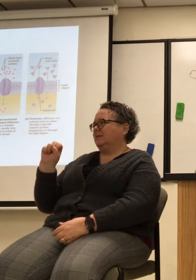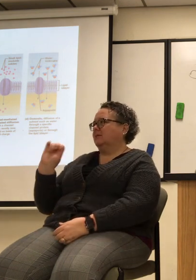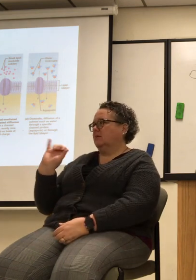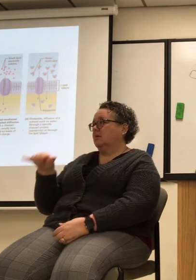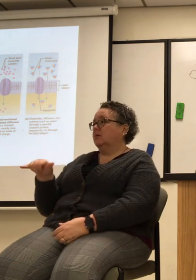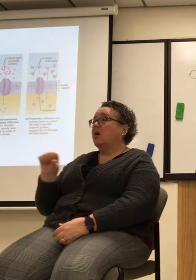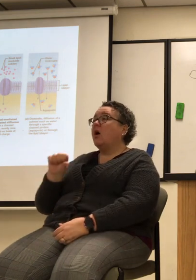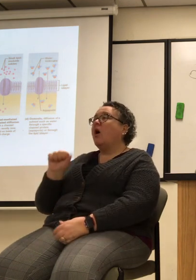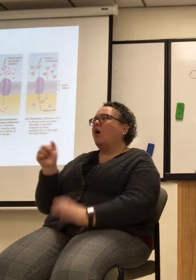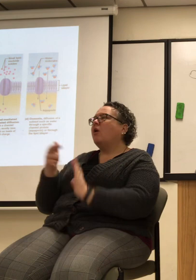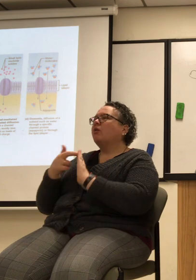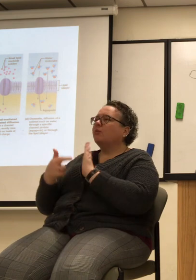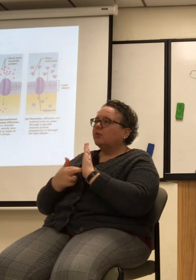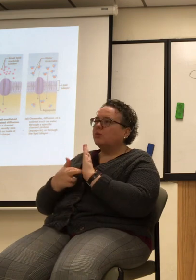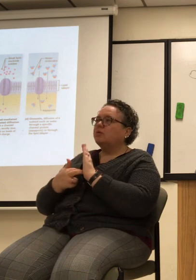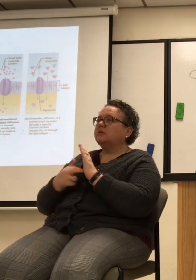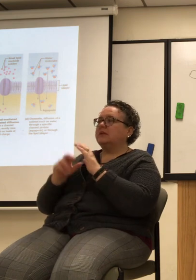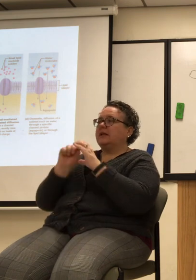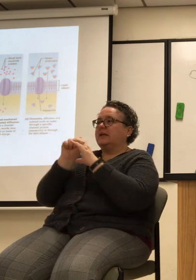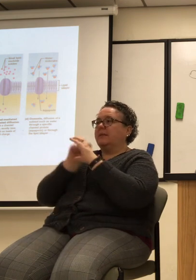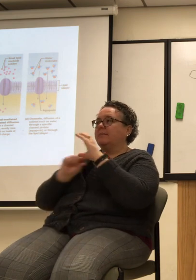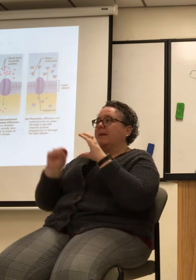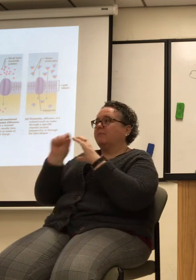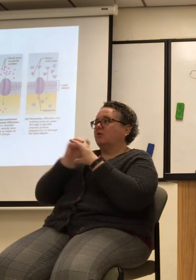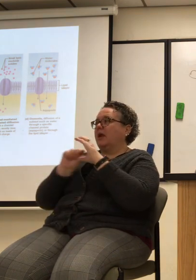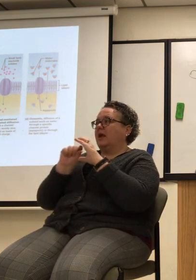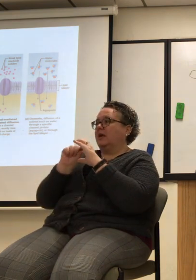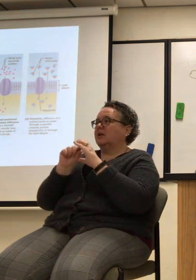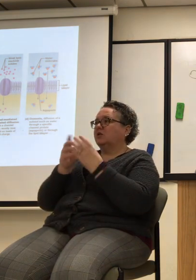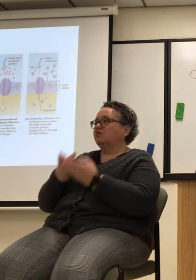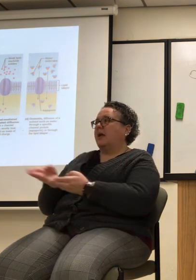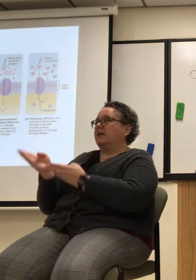All right, other rules in membrane transport.